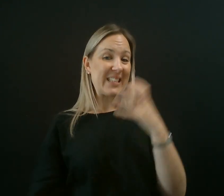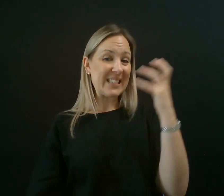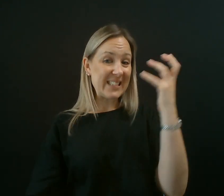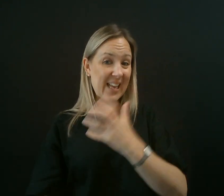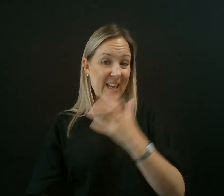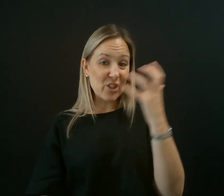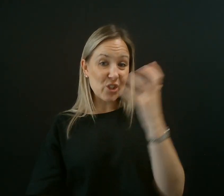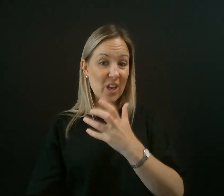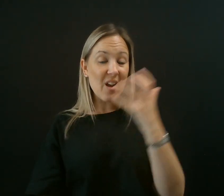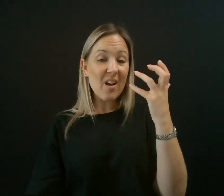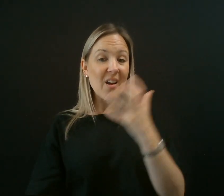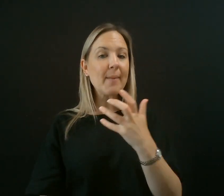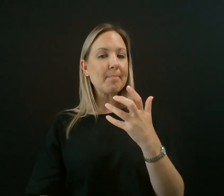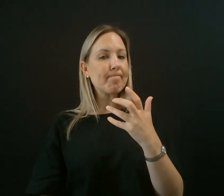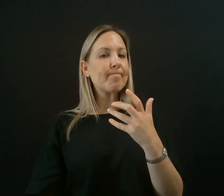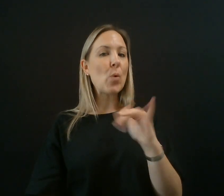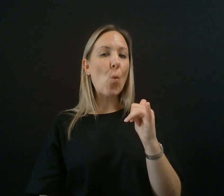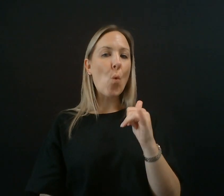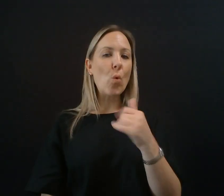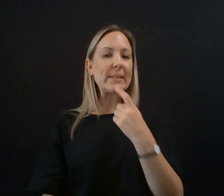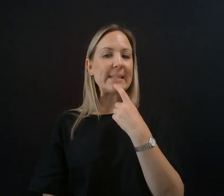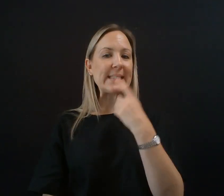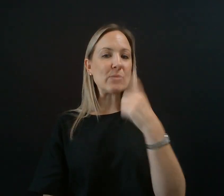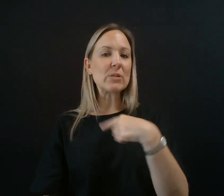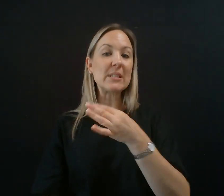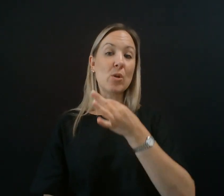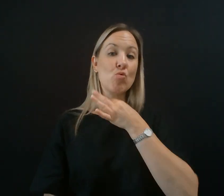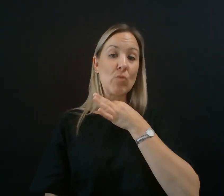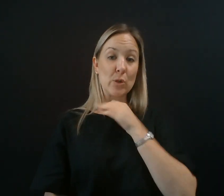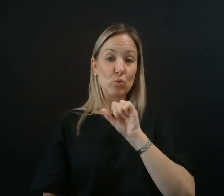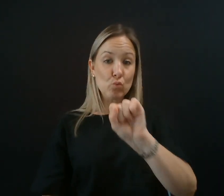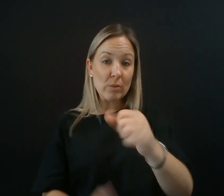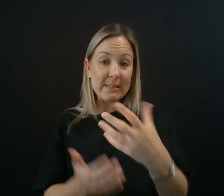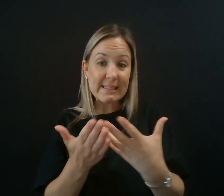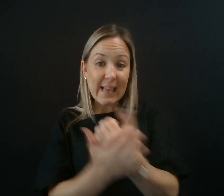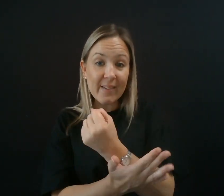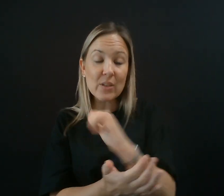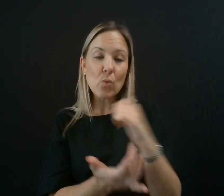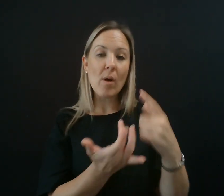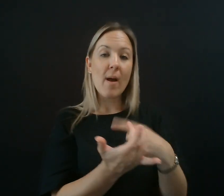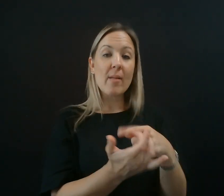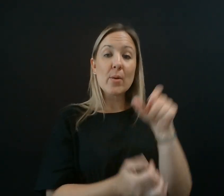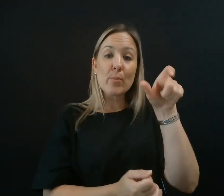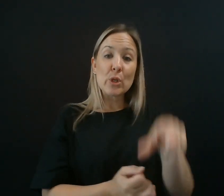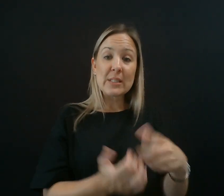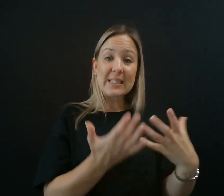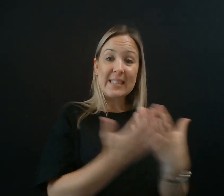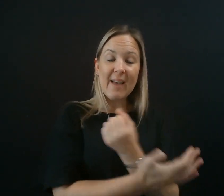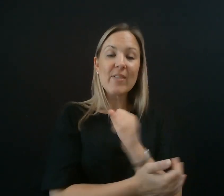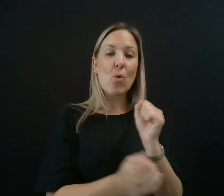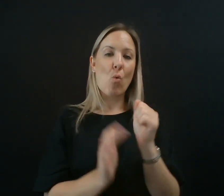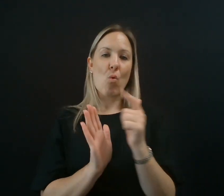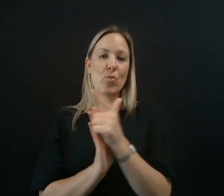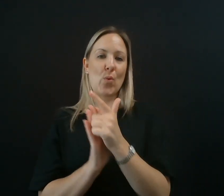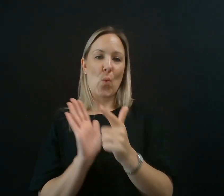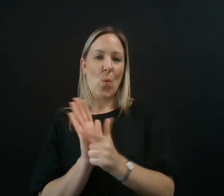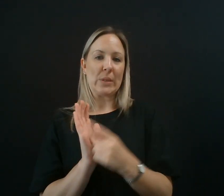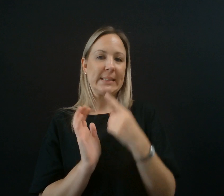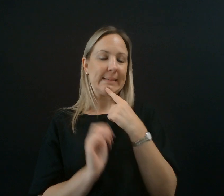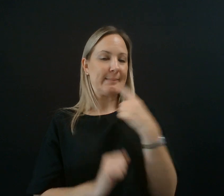we think there is a serious threat to your safety or someone else's safety, or the law tells us to.